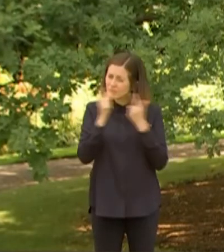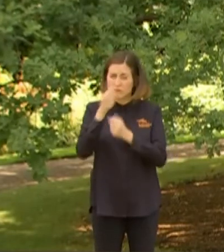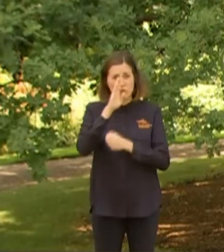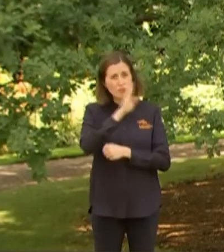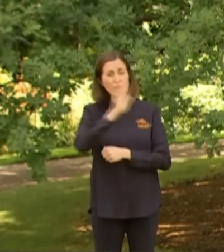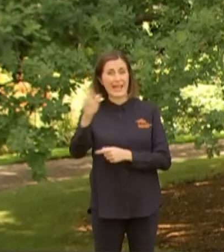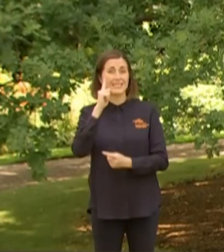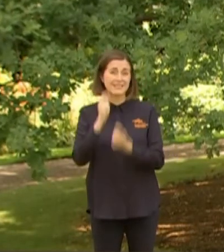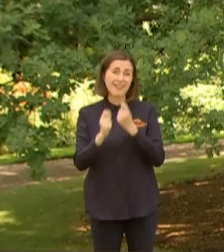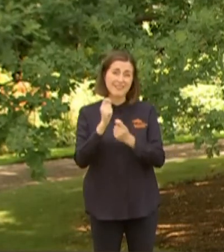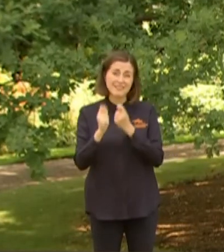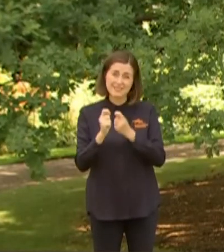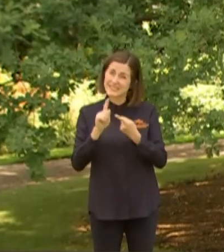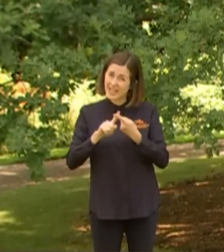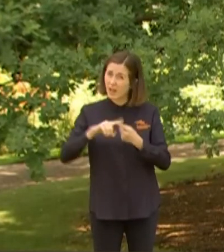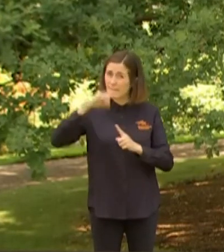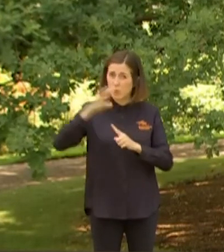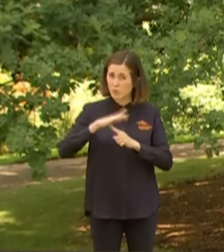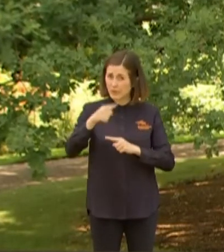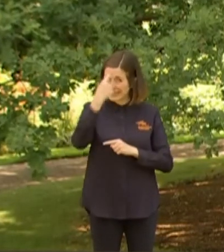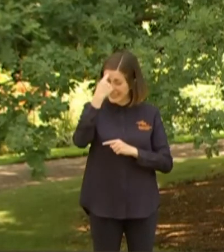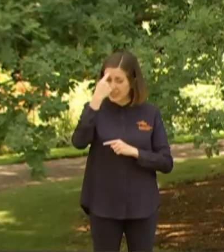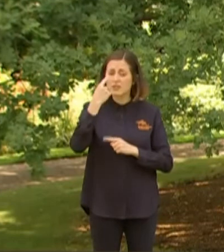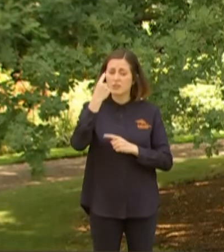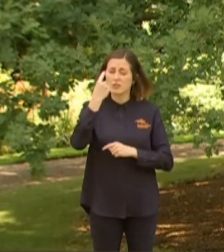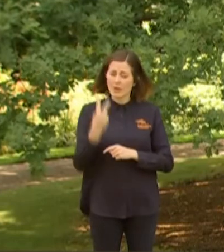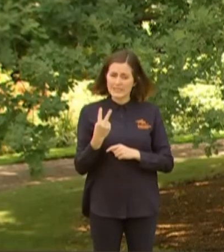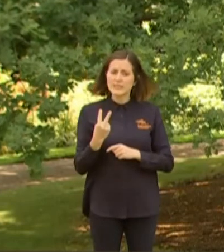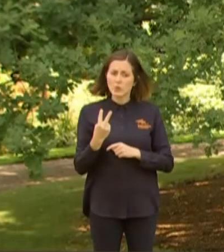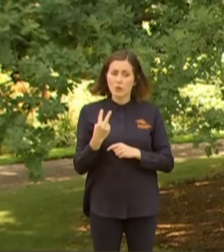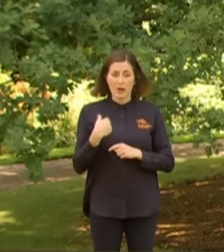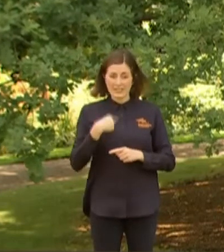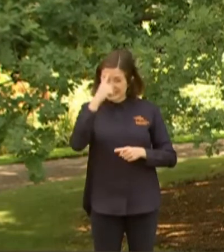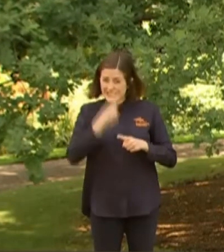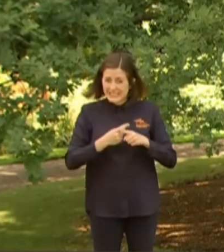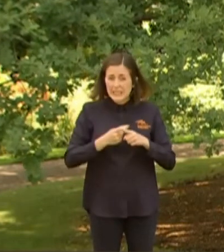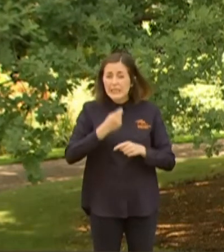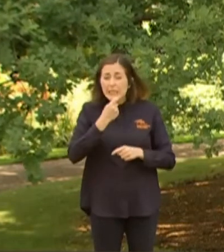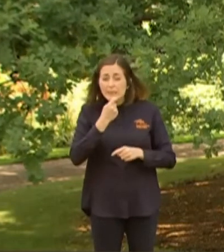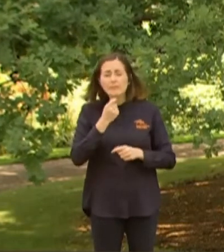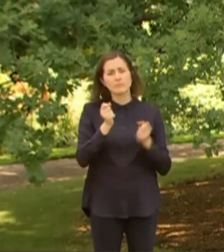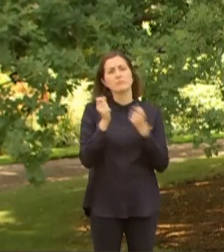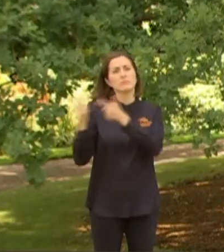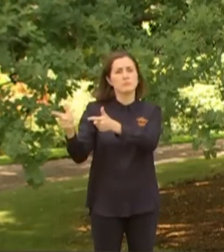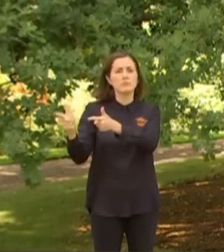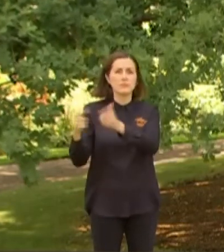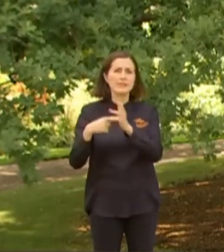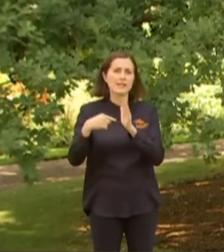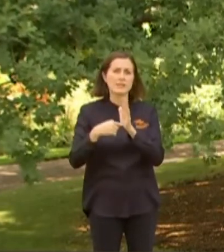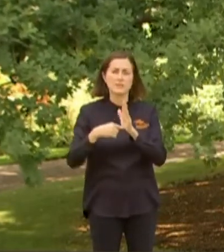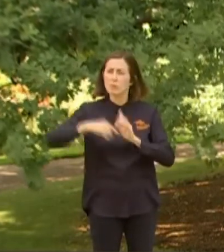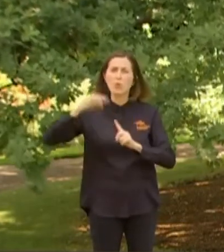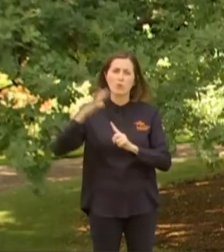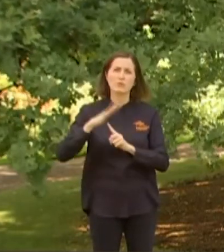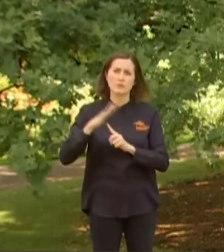get tested as soon as you possibly can. That protects you, your family, and every single family. It is the most important thing to